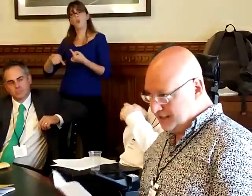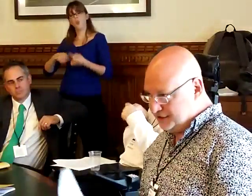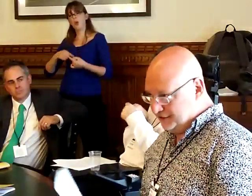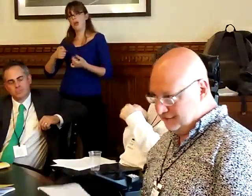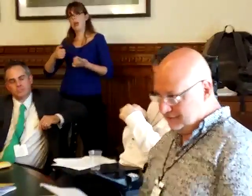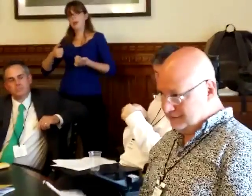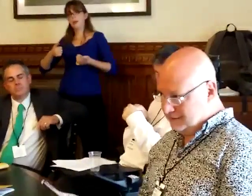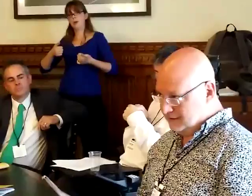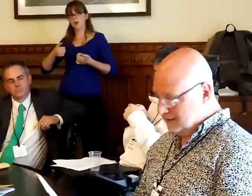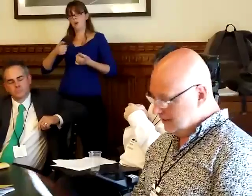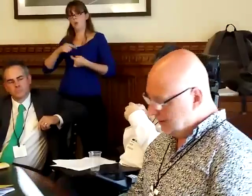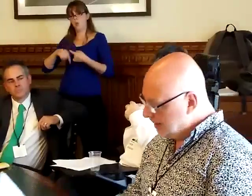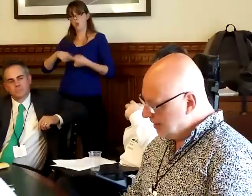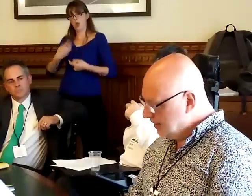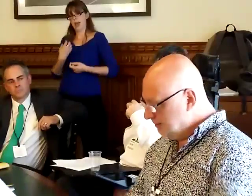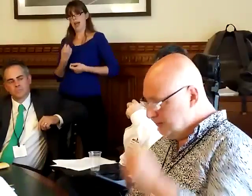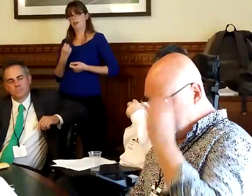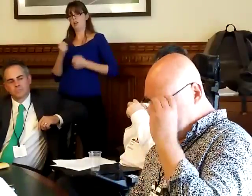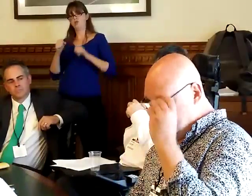Rainbow Coalition